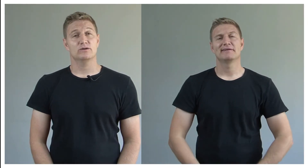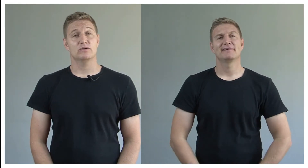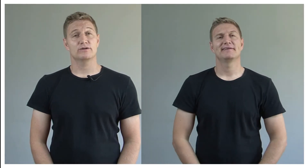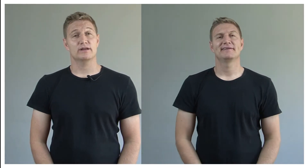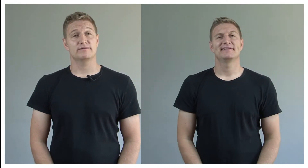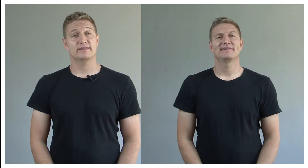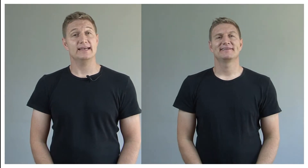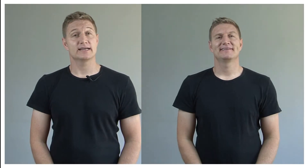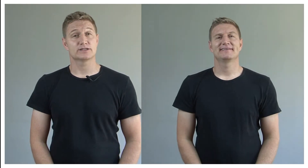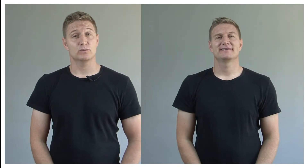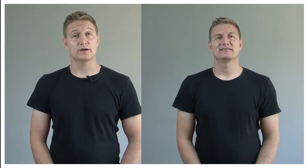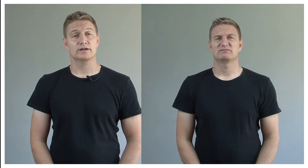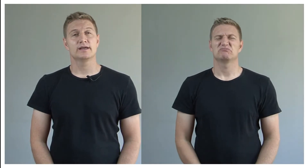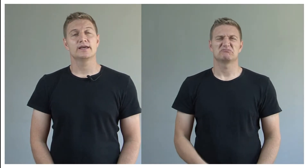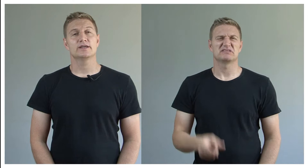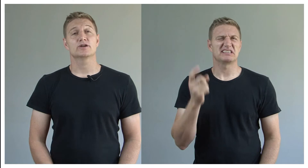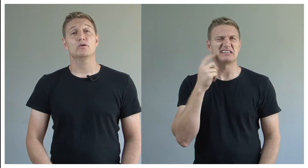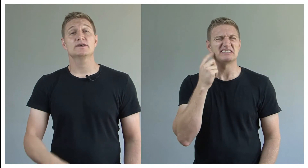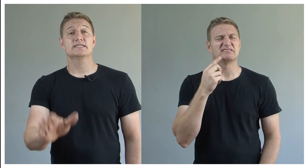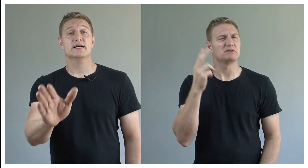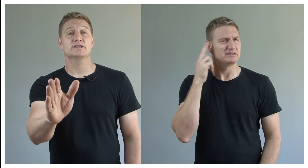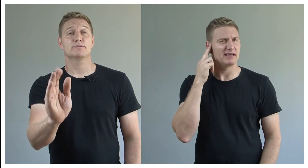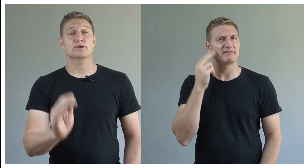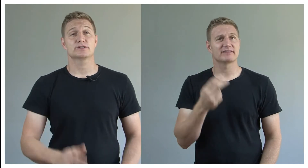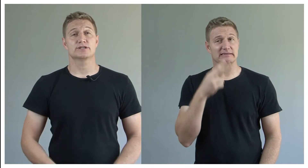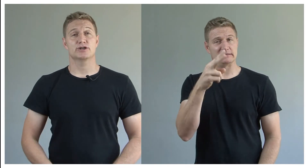Or if that doesn't work, you can always touch the person's shoulder.